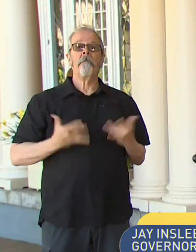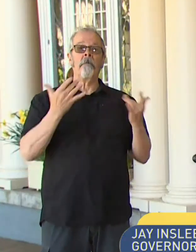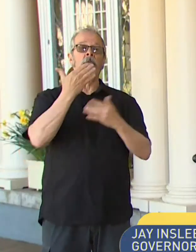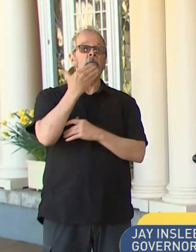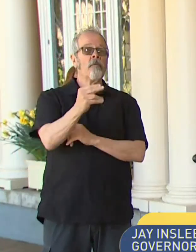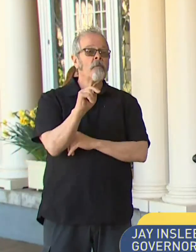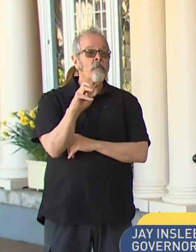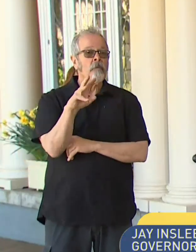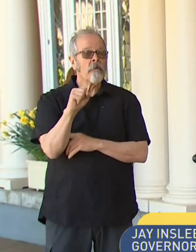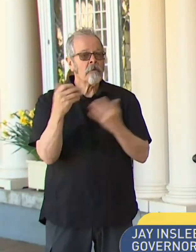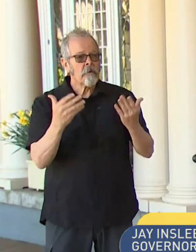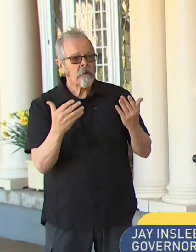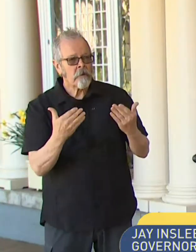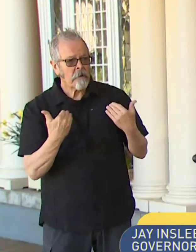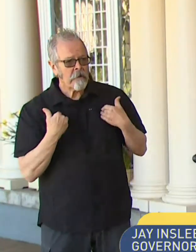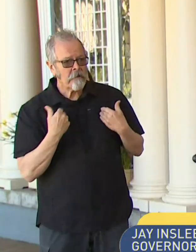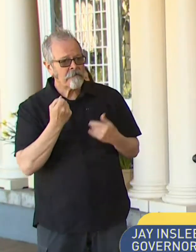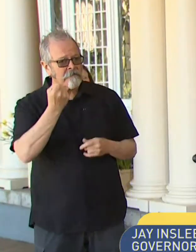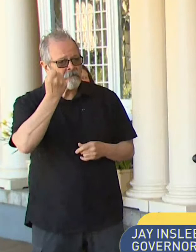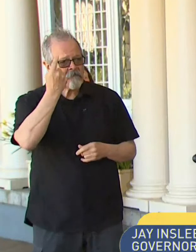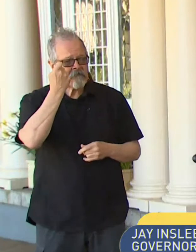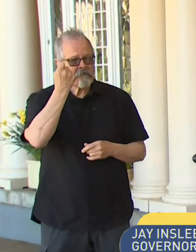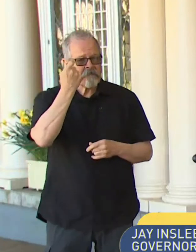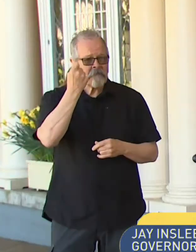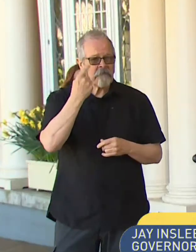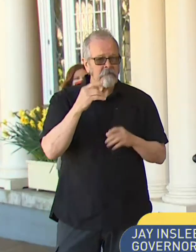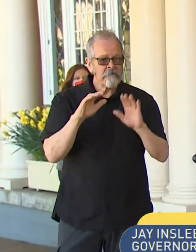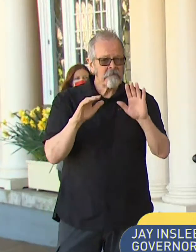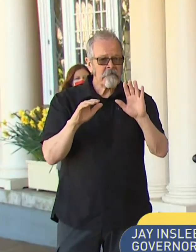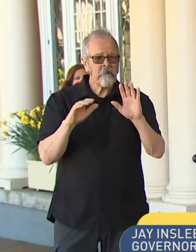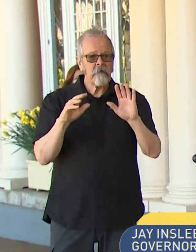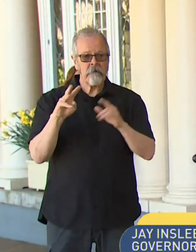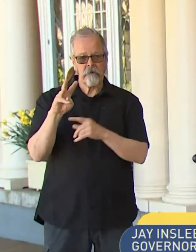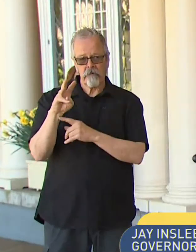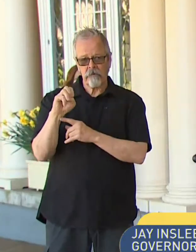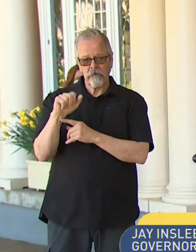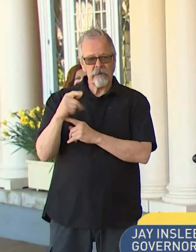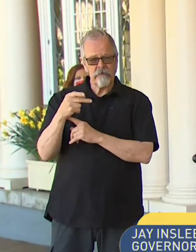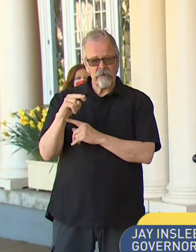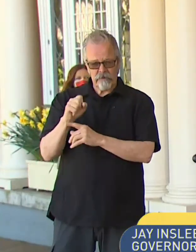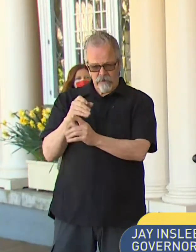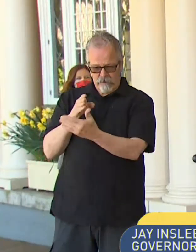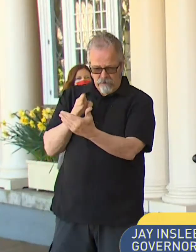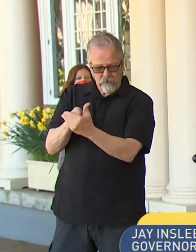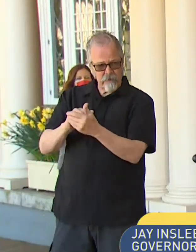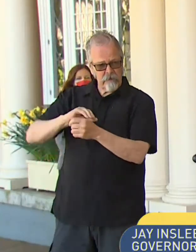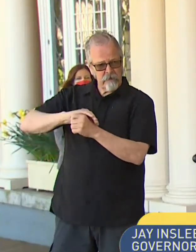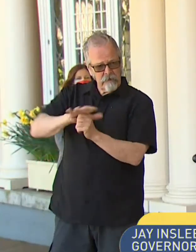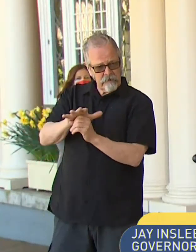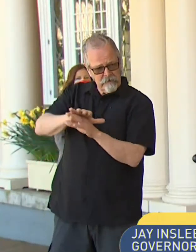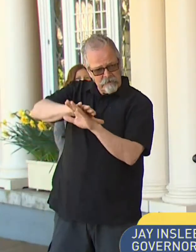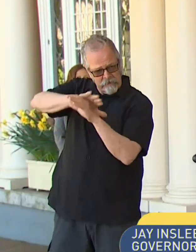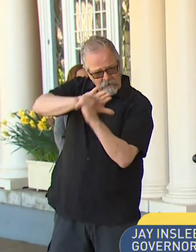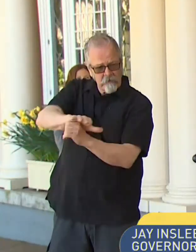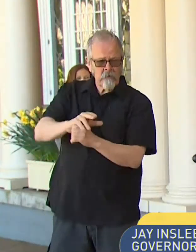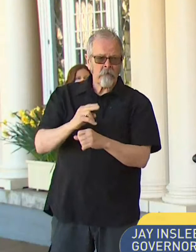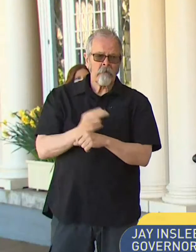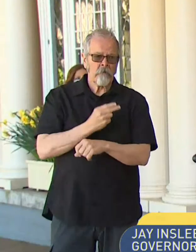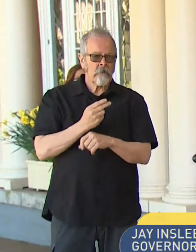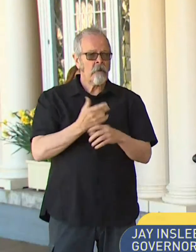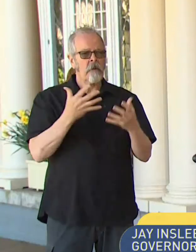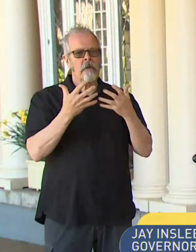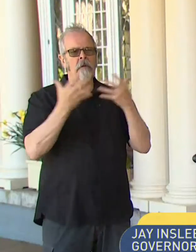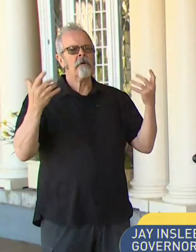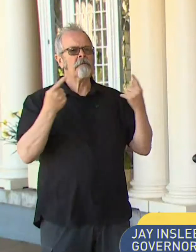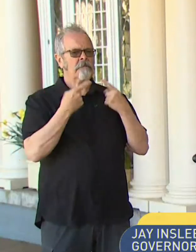have understood the weapons against COVID and we have used them with considerable success. We know we've